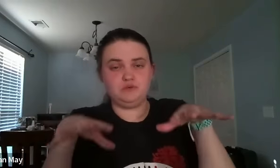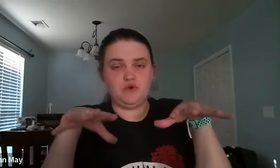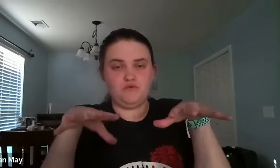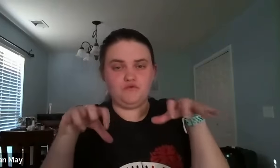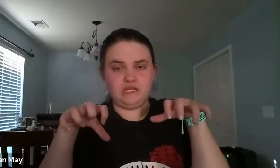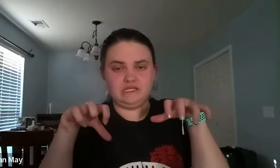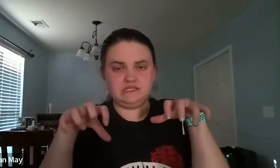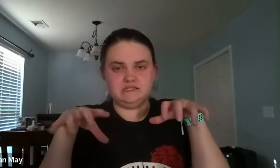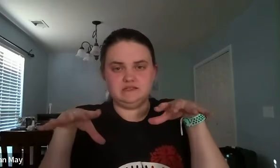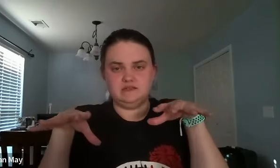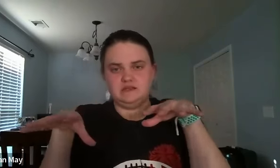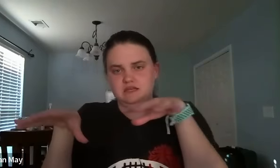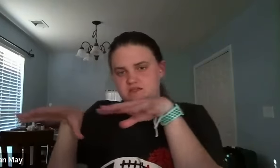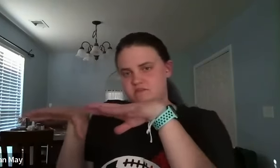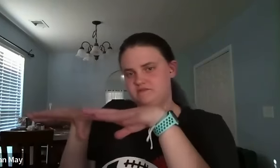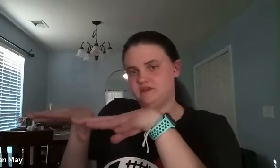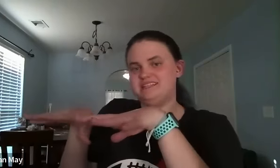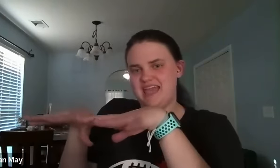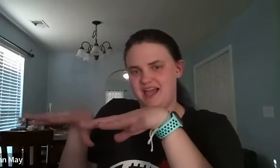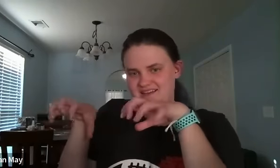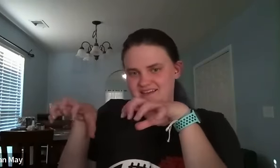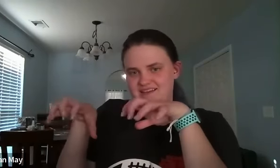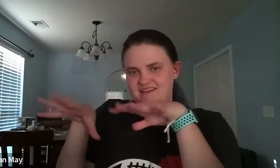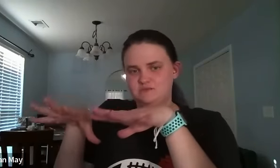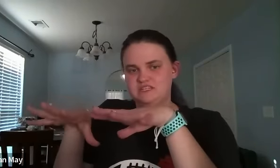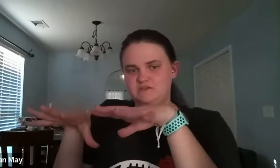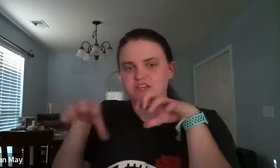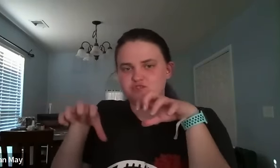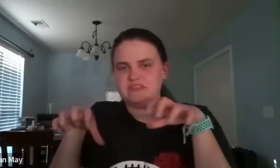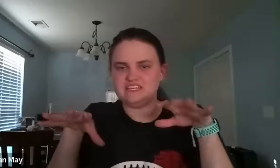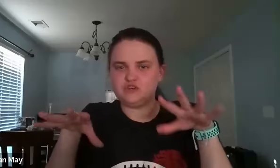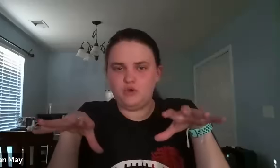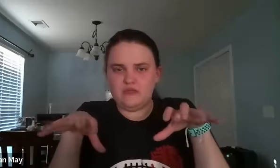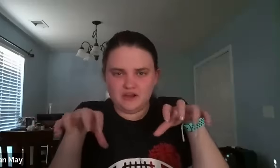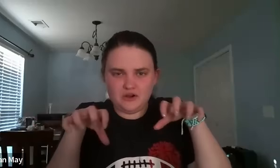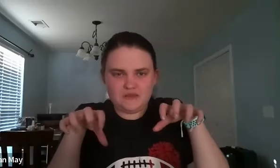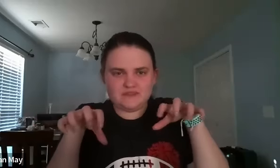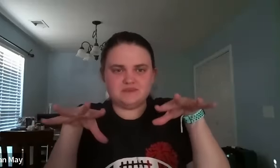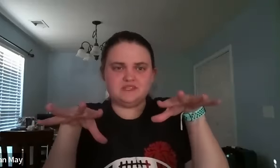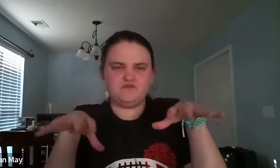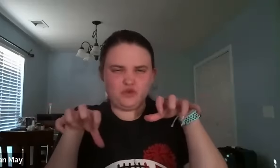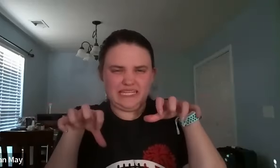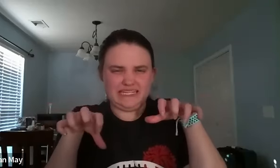would go freeze. And you see my fingers, yeah. It's almost like your fingers, when they get so cold, they kind of curl up into themselves,